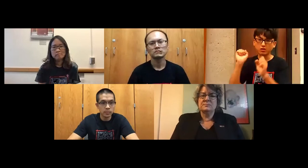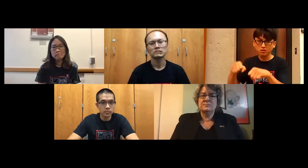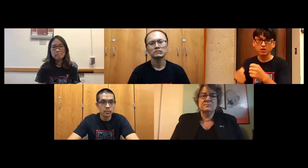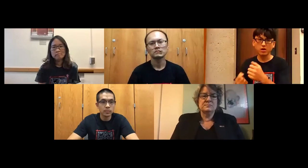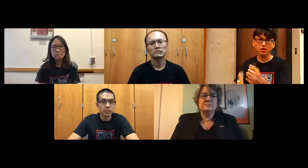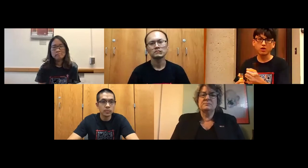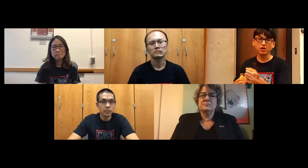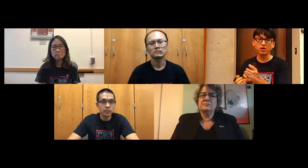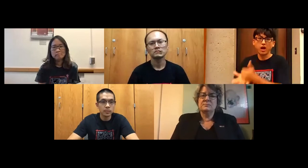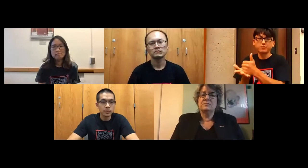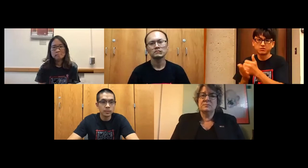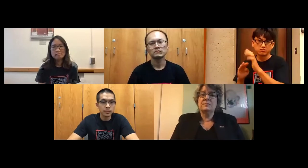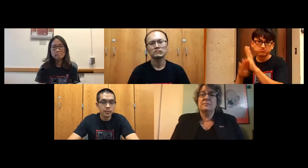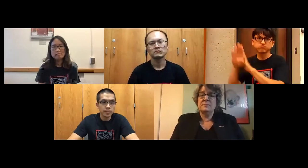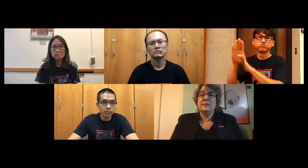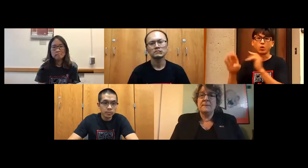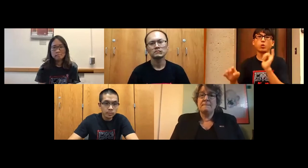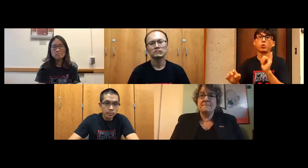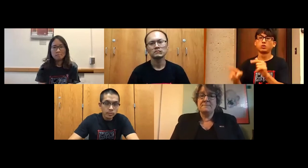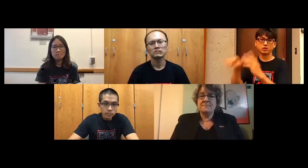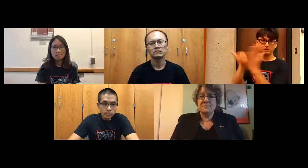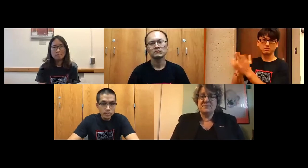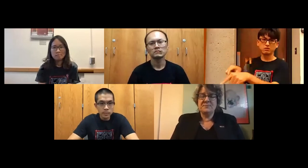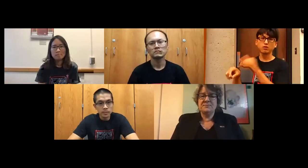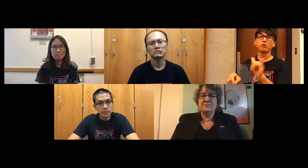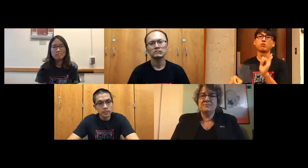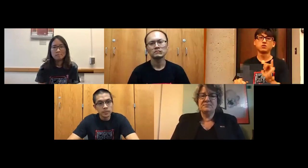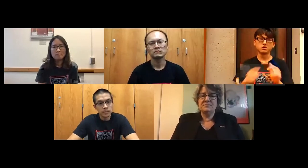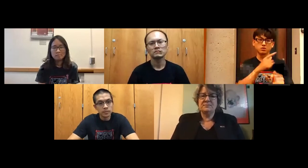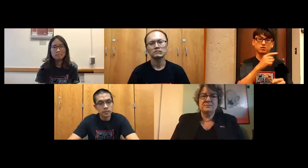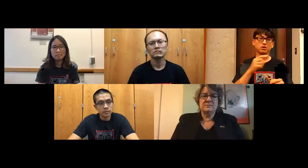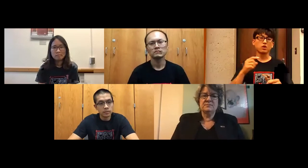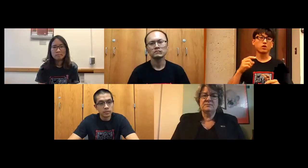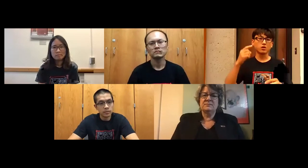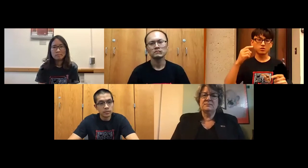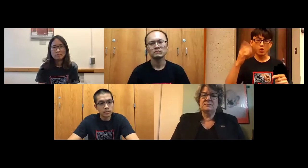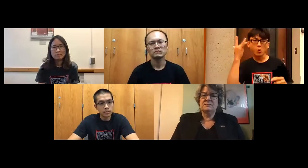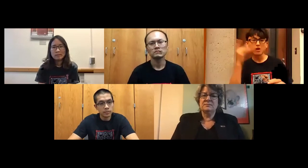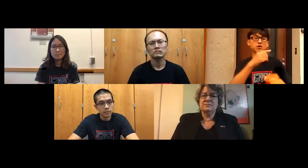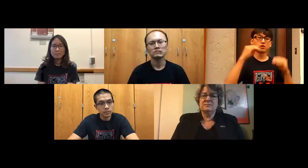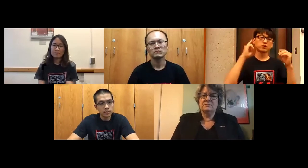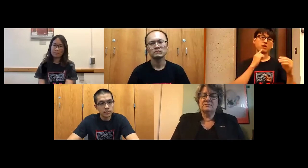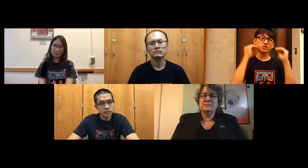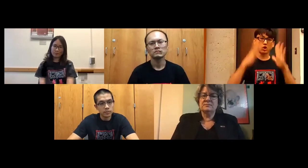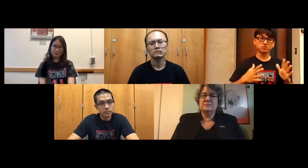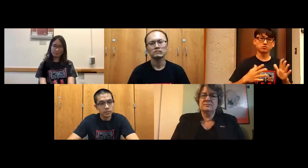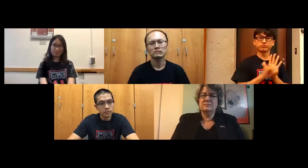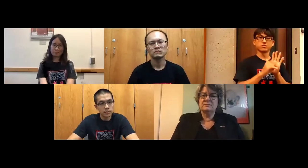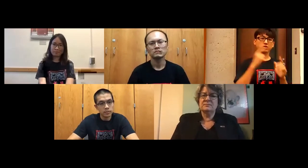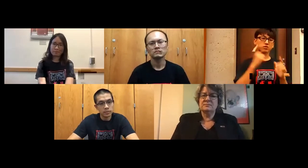So I would like to see that happen in China as well, that deaf and blind have the same language,